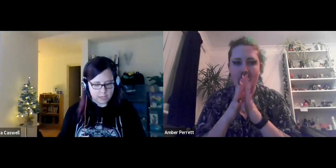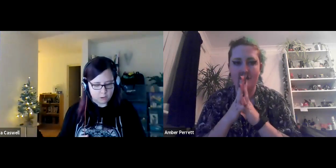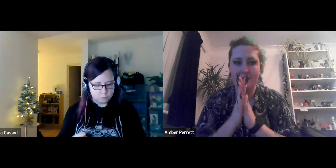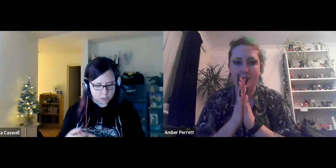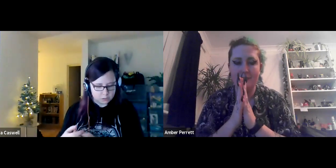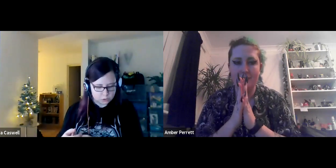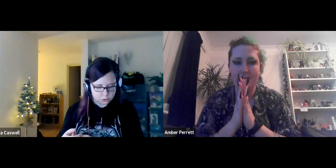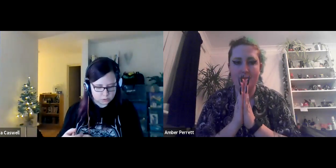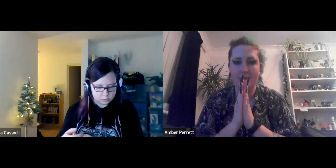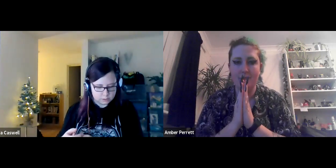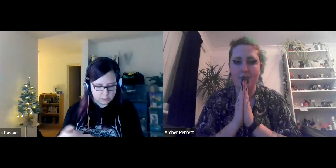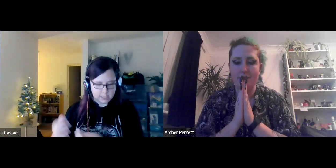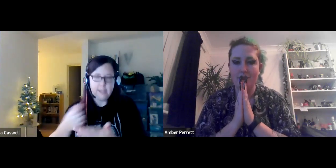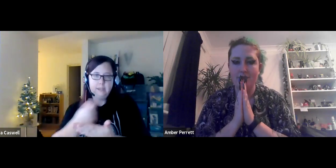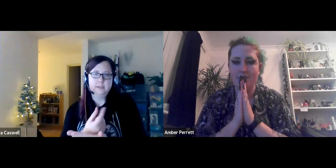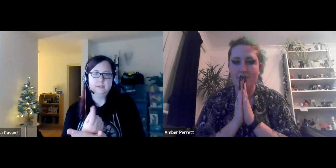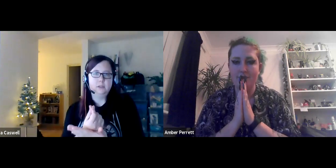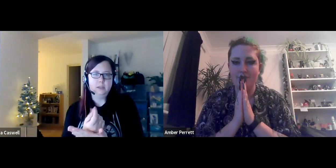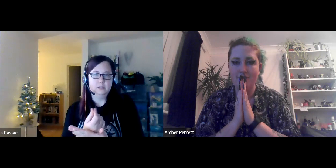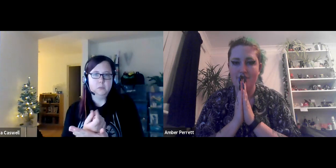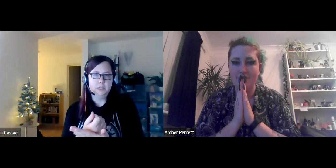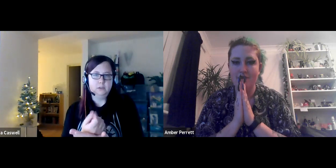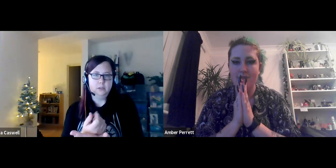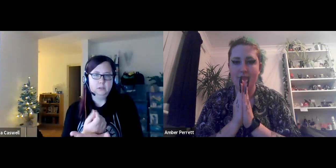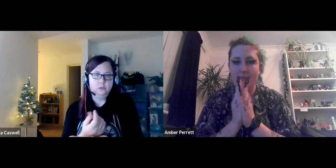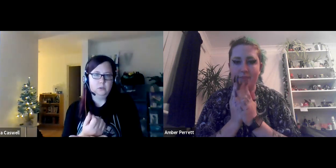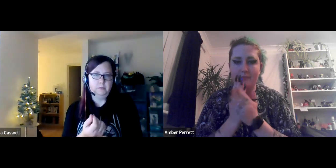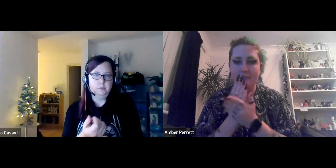How much is like the money sign on top of your palm?